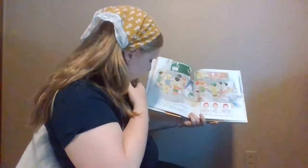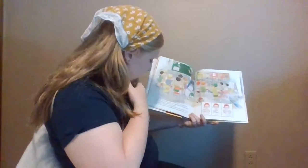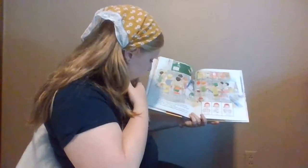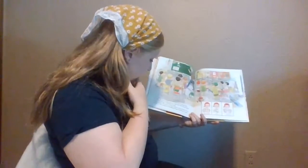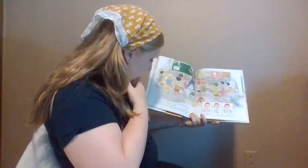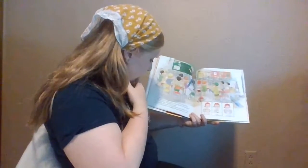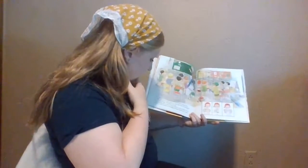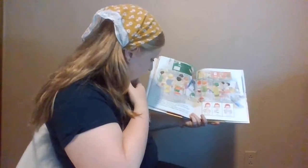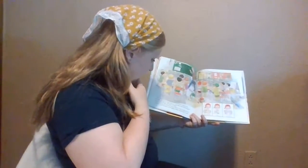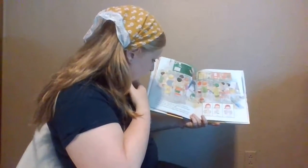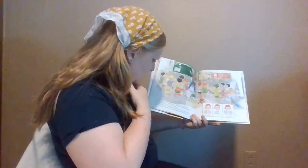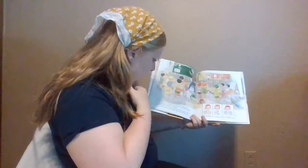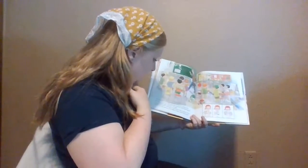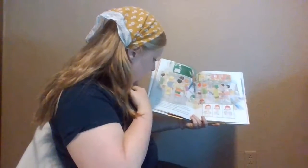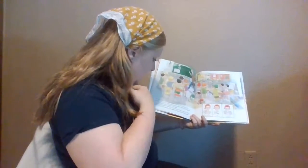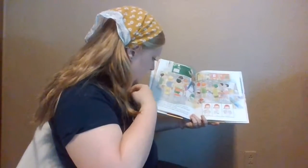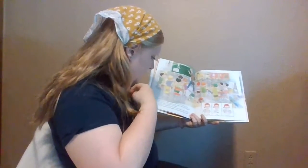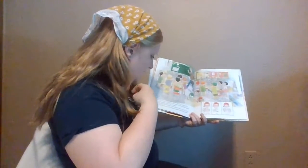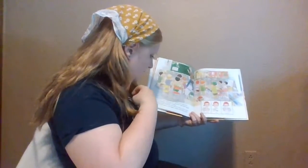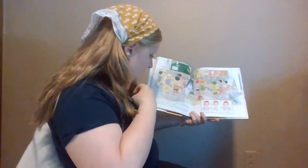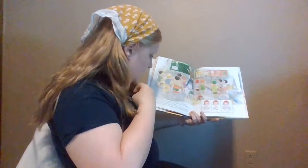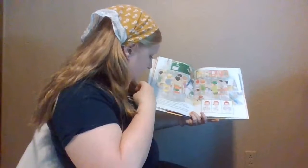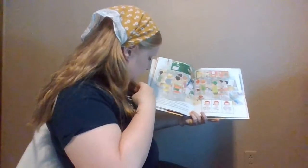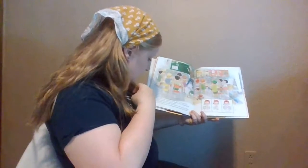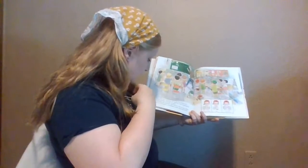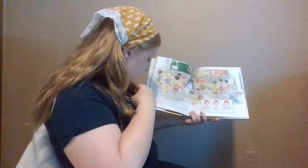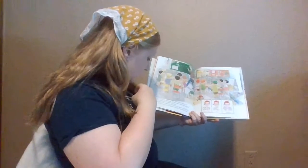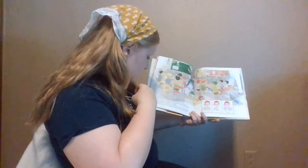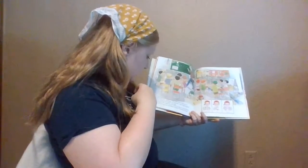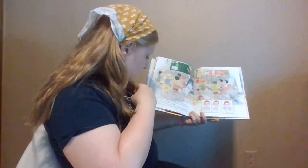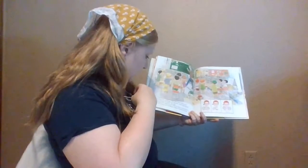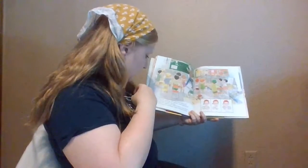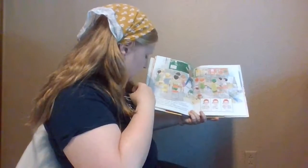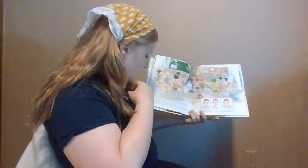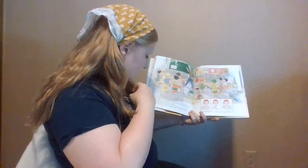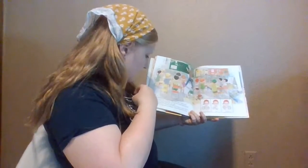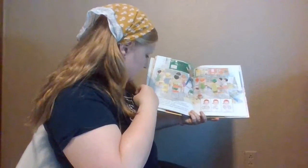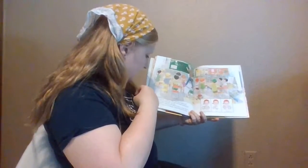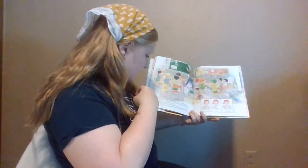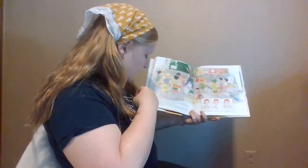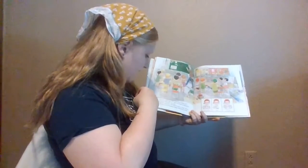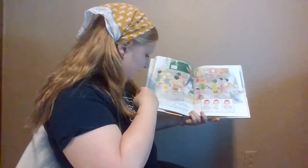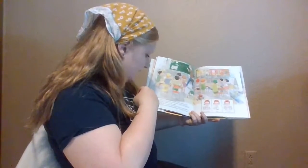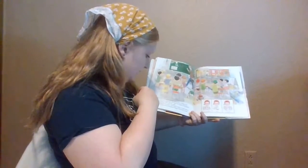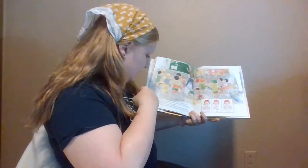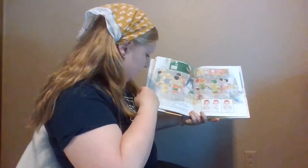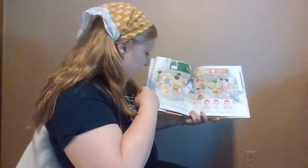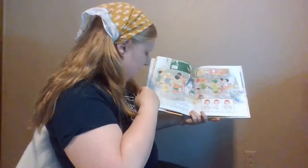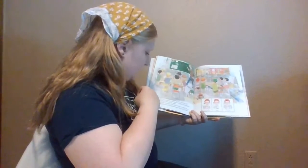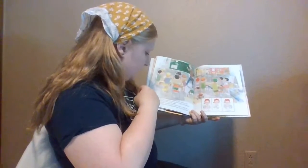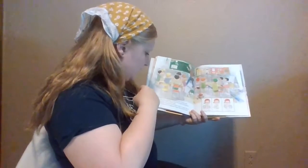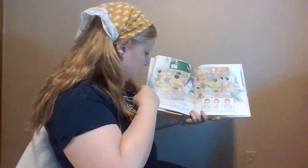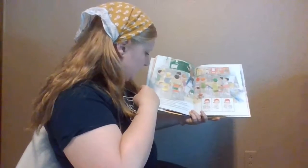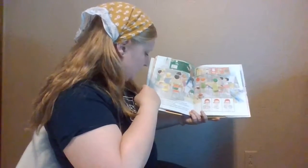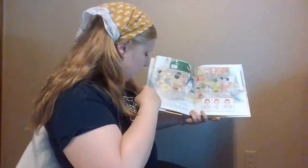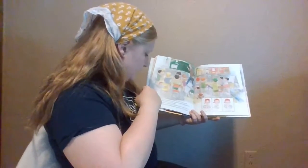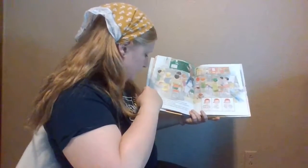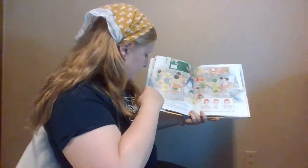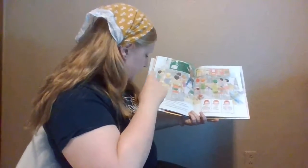Moses and his 10 classmates stand when their teacher, Mr. Samuels, enters the classroom. Mr. Samuels wears